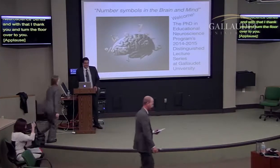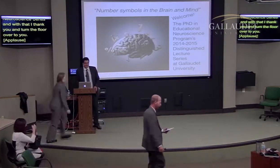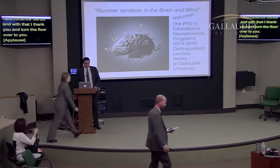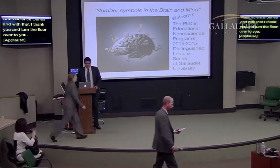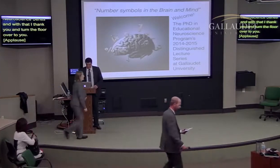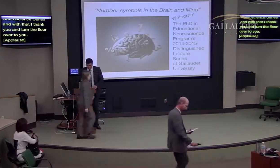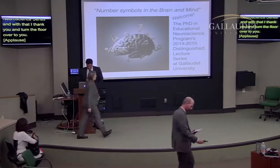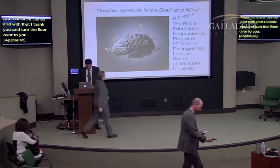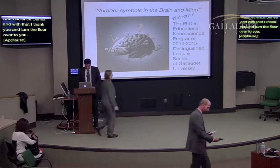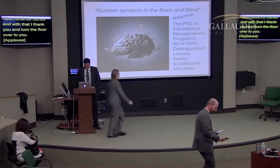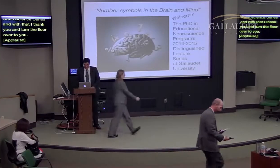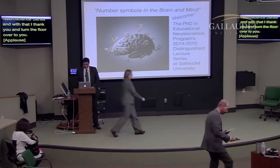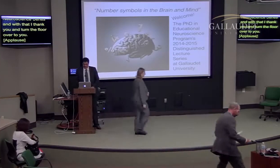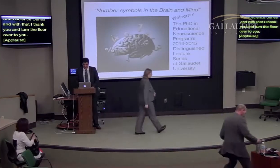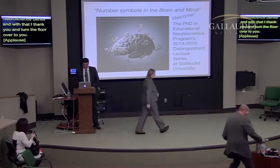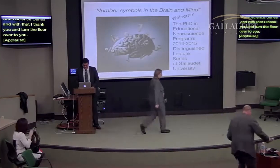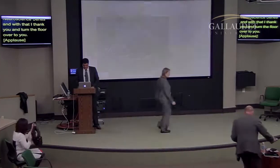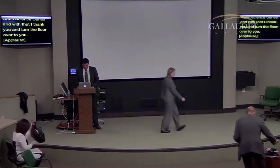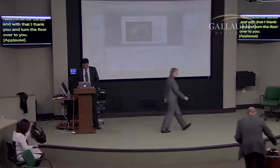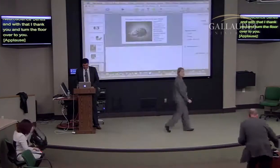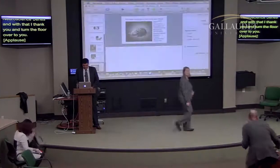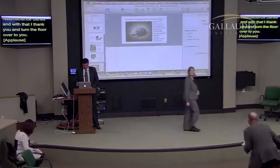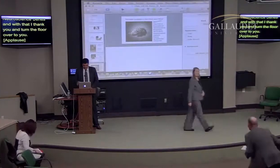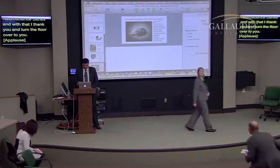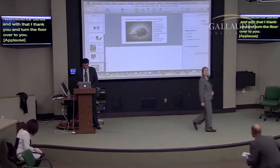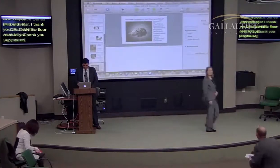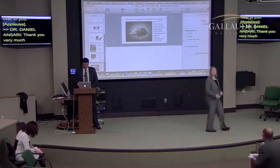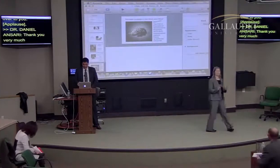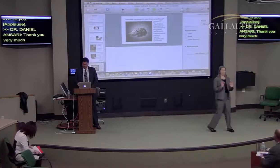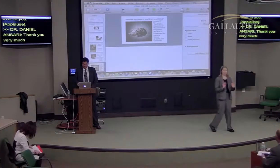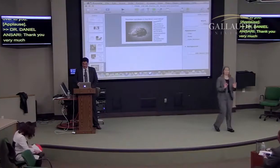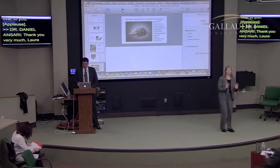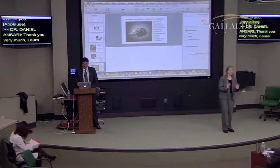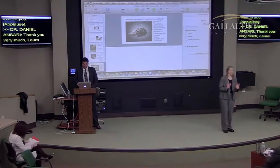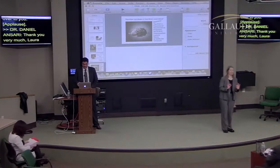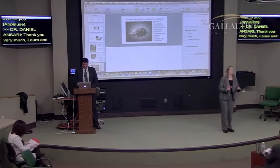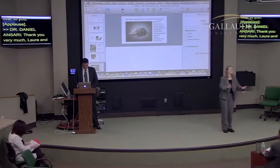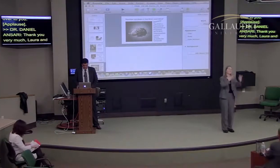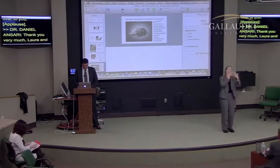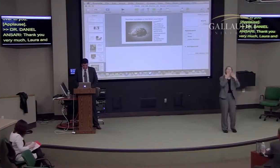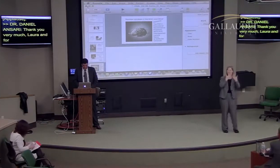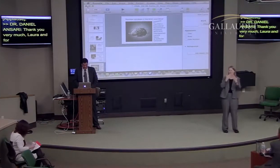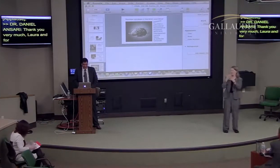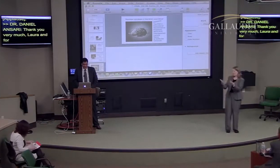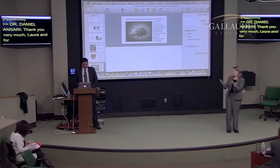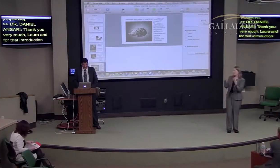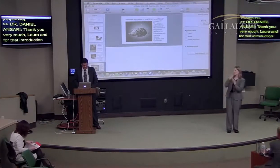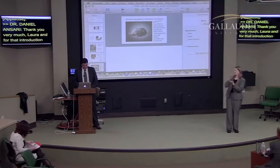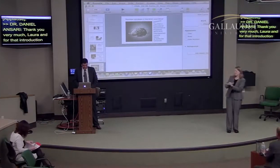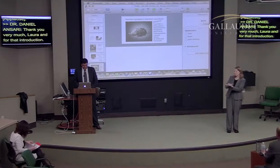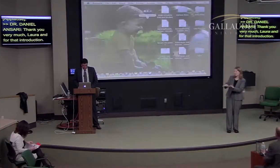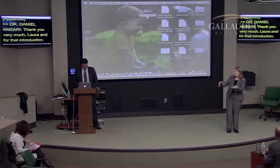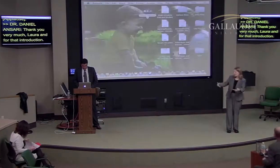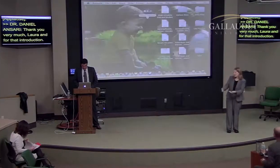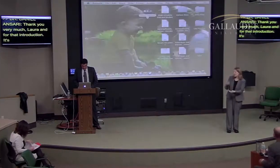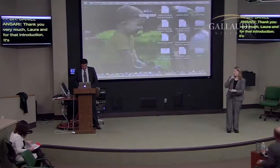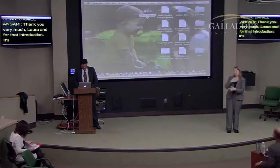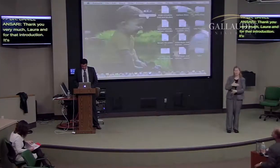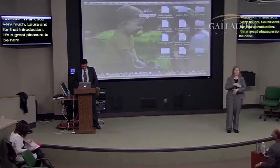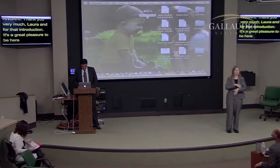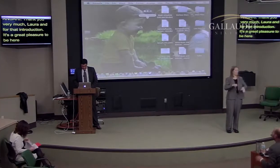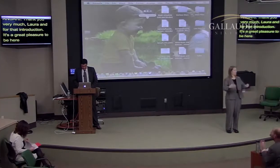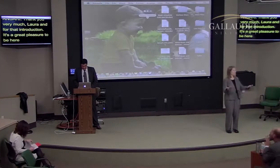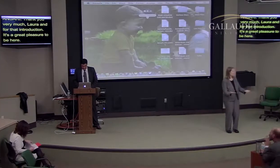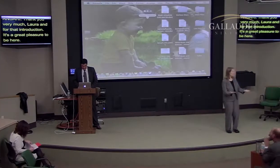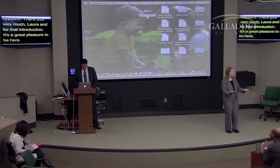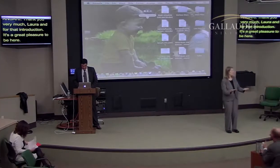Thank you very much, Laura Ann, for that introduction. It's a great pleasure to be here and to have the opportunity to